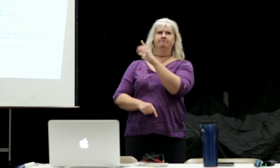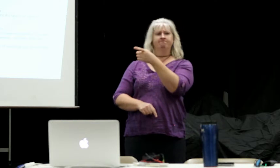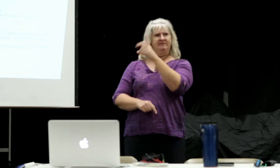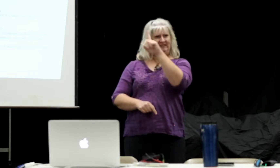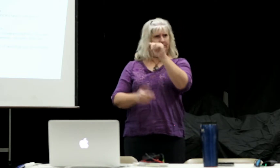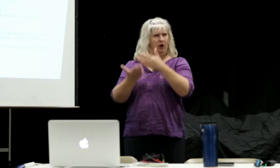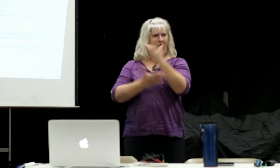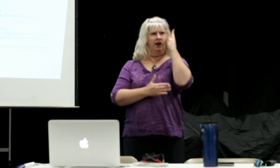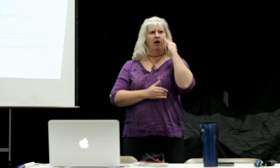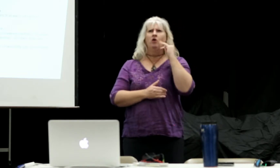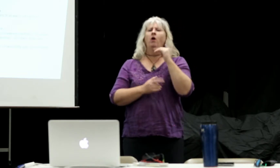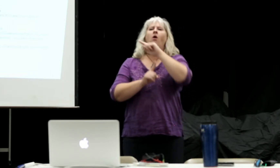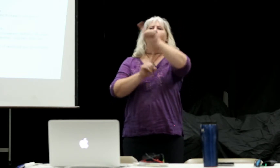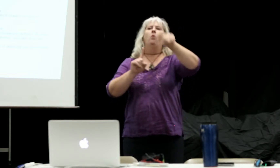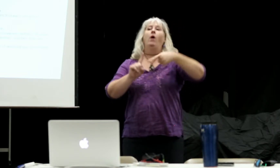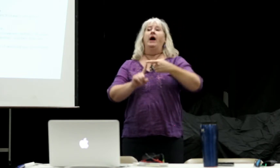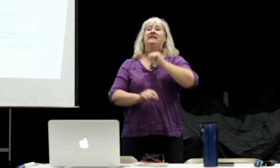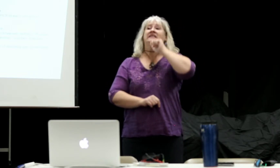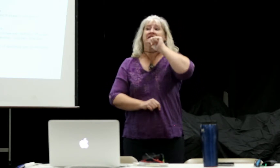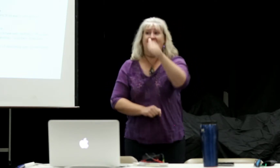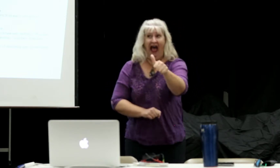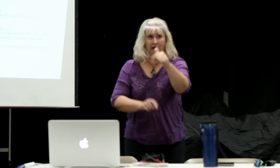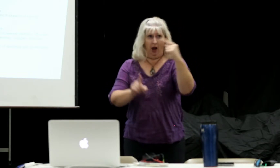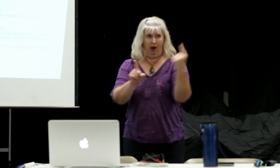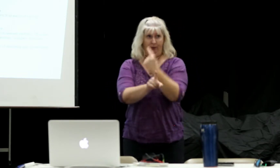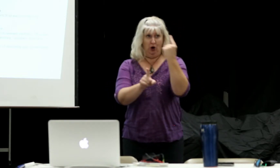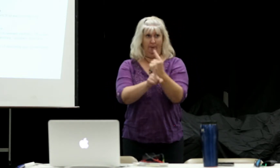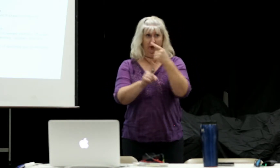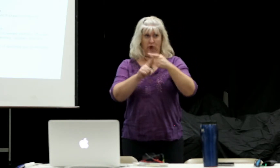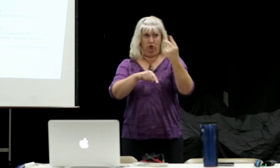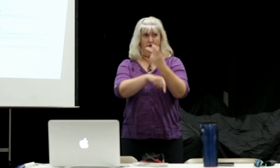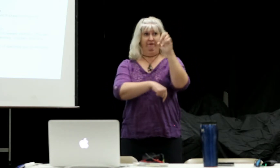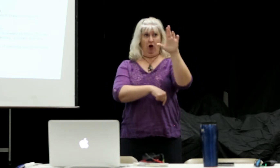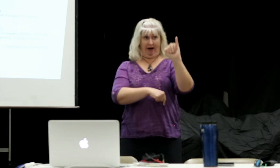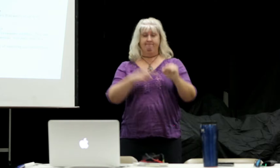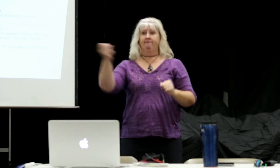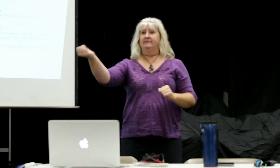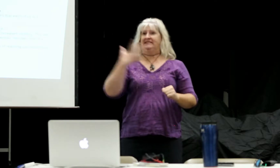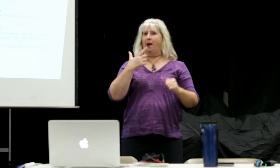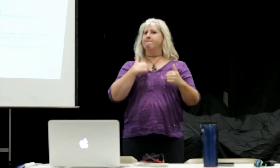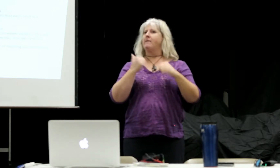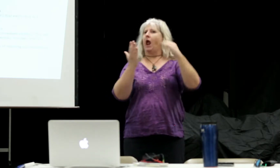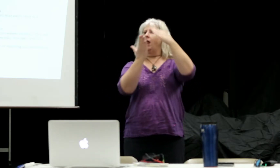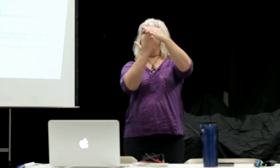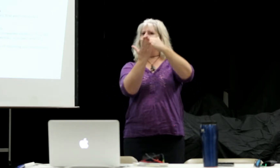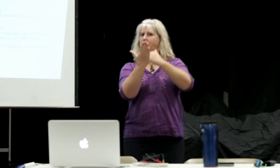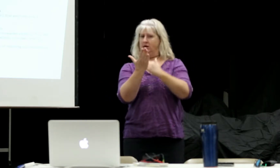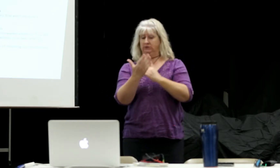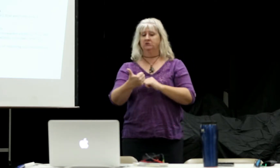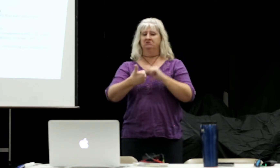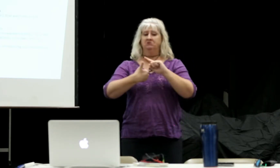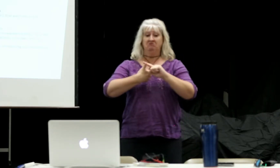I asked DRC, when is it not appropriate to use VRI? They sent me a